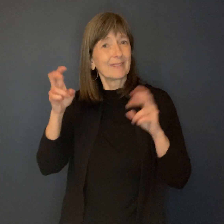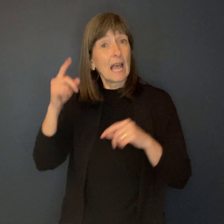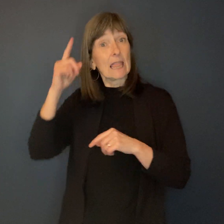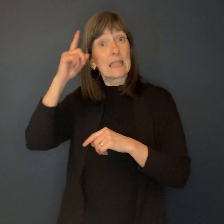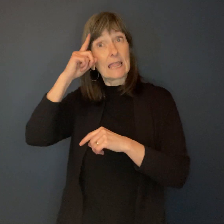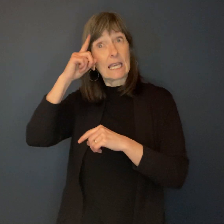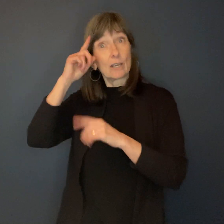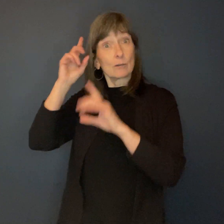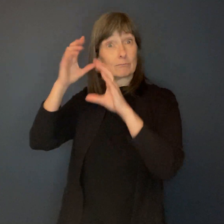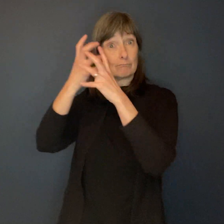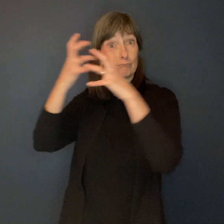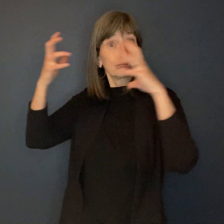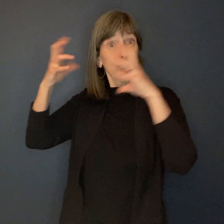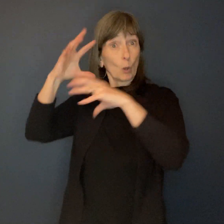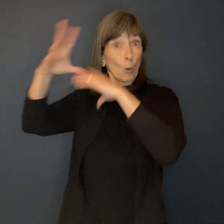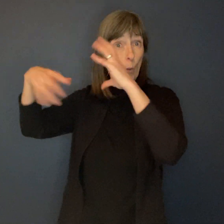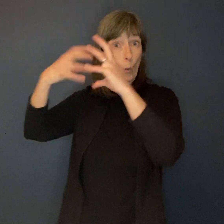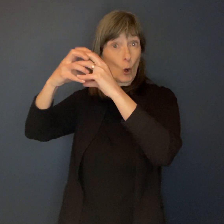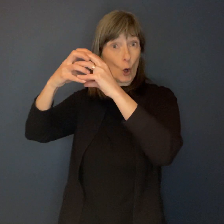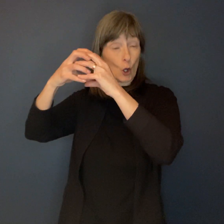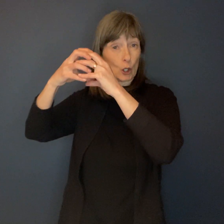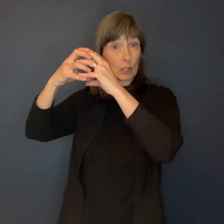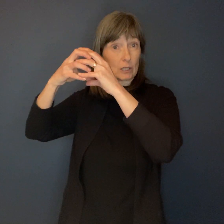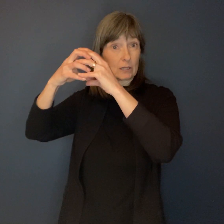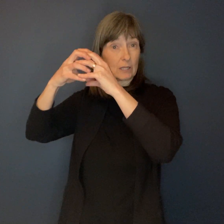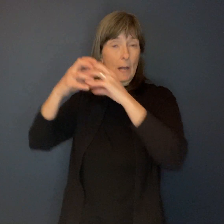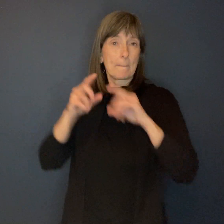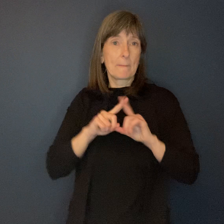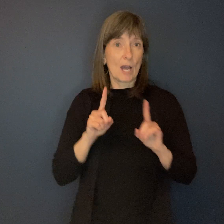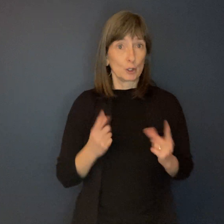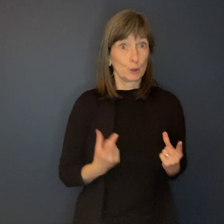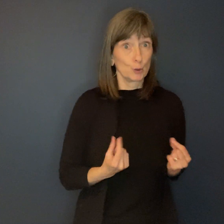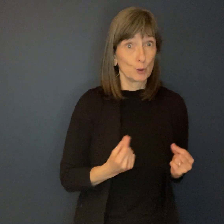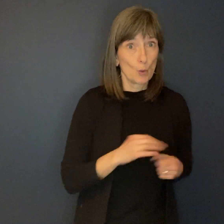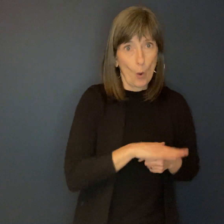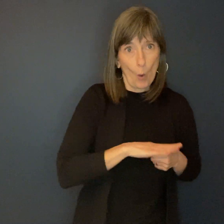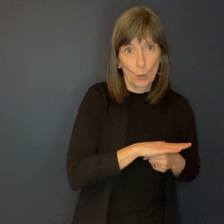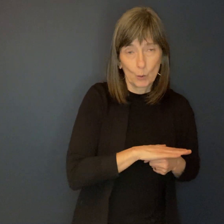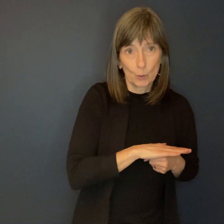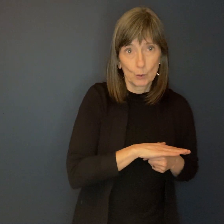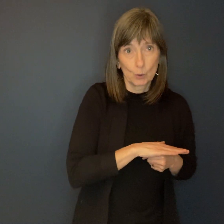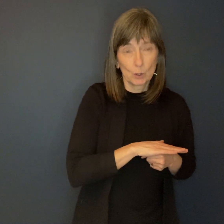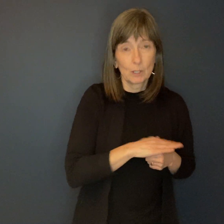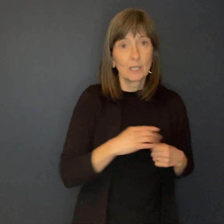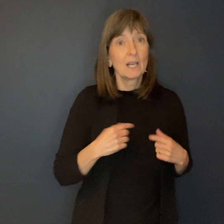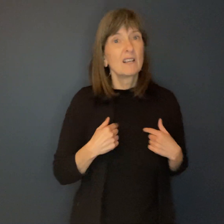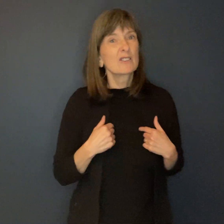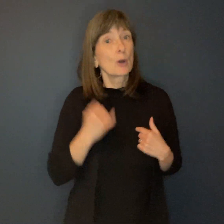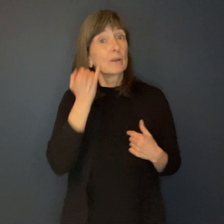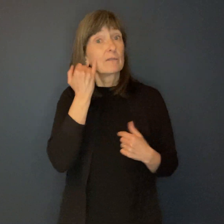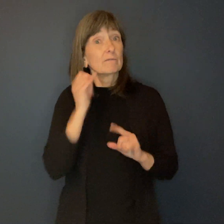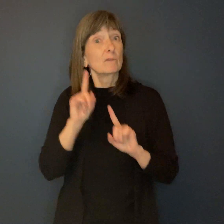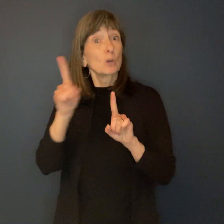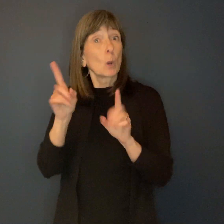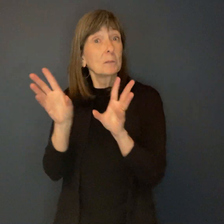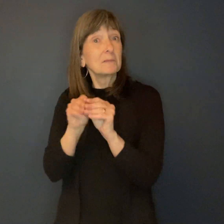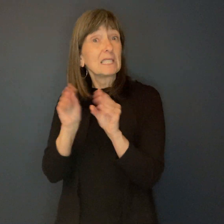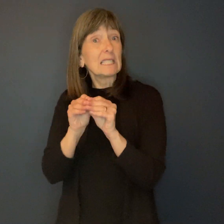Usually if I was at the national level, I was one of the few people who could actually bring the local community experience to things as to, you